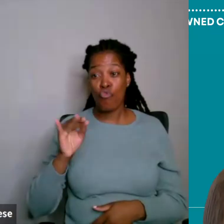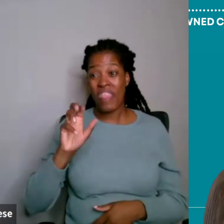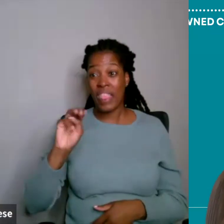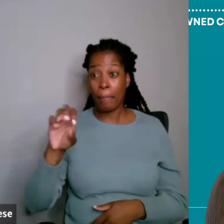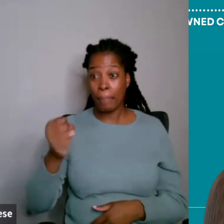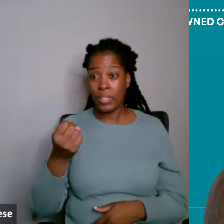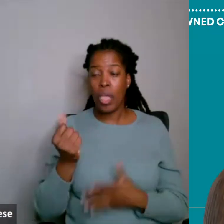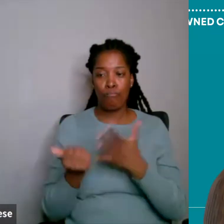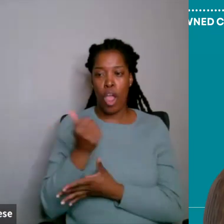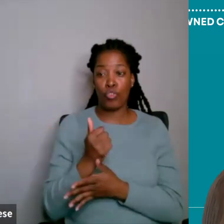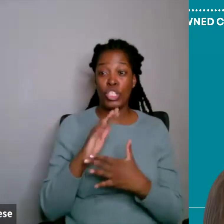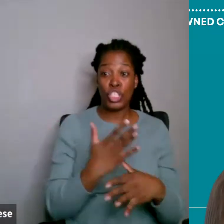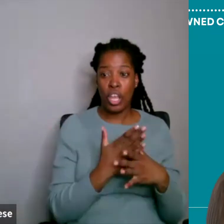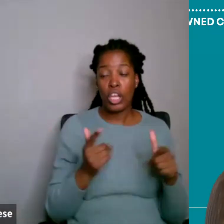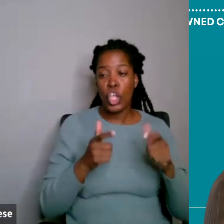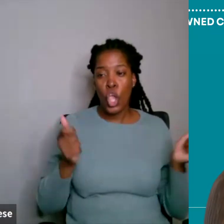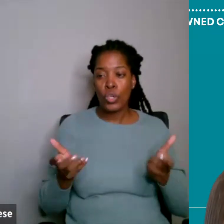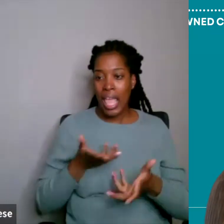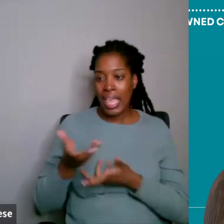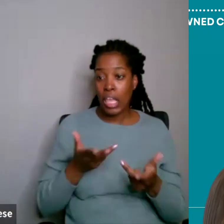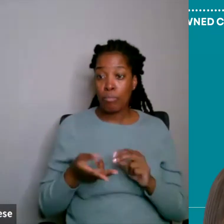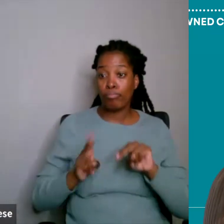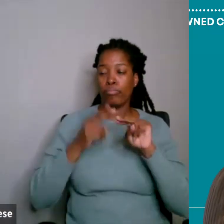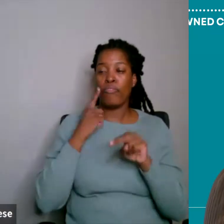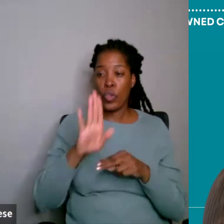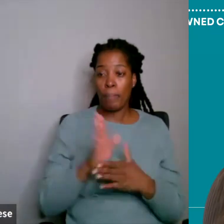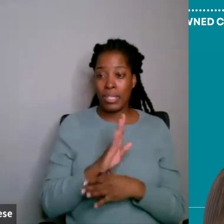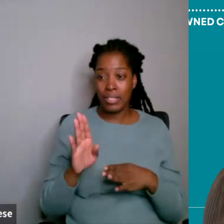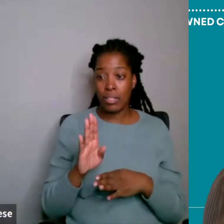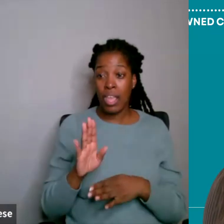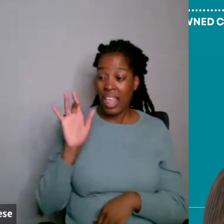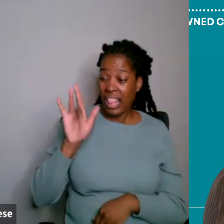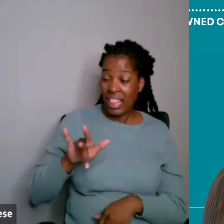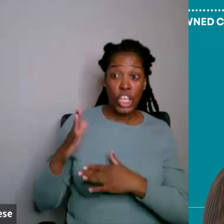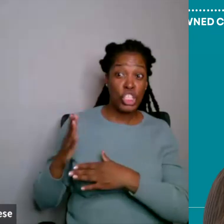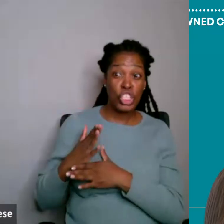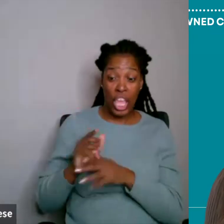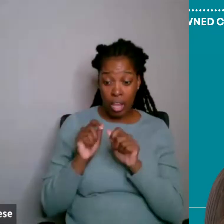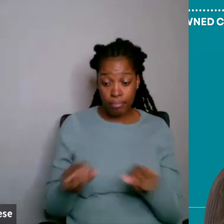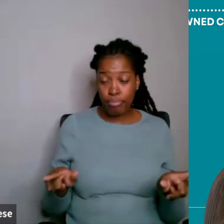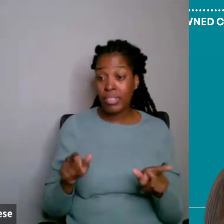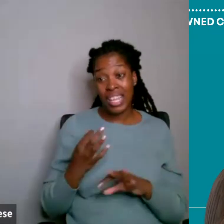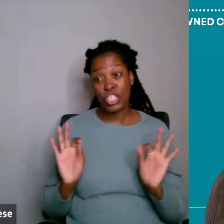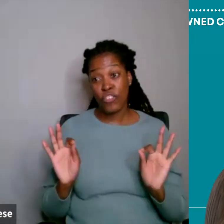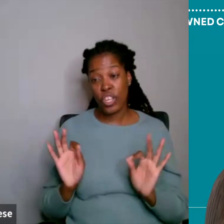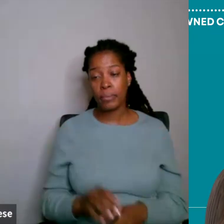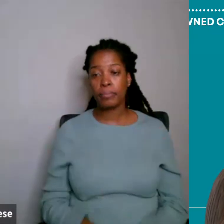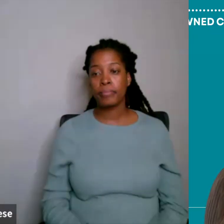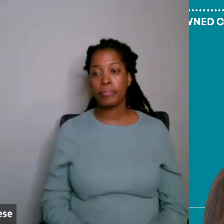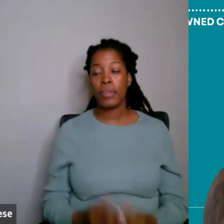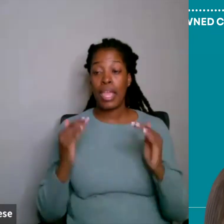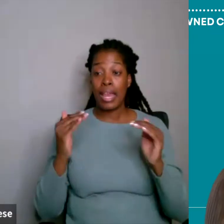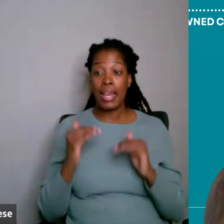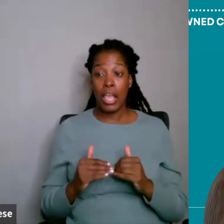business. Clicking that share button is completely free. Next, focus on quality over